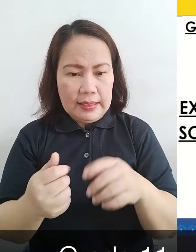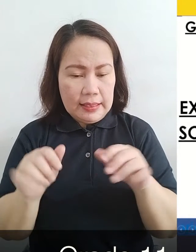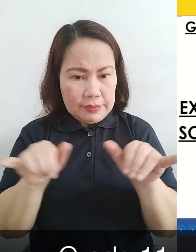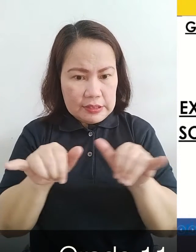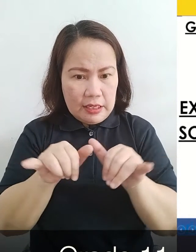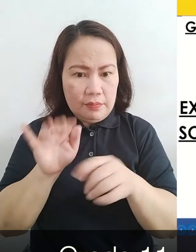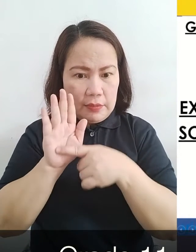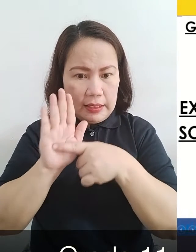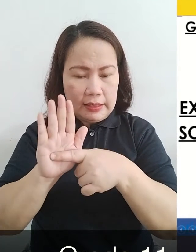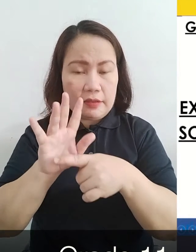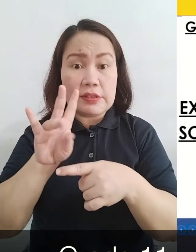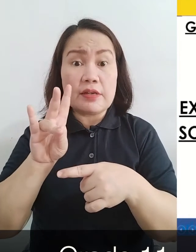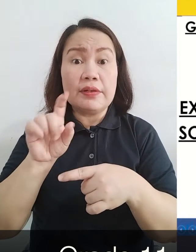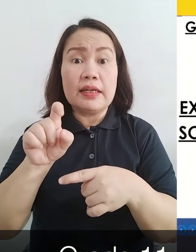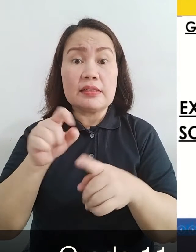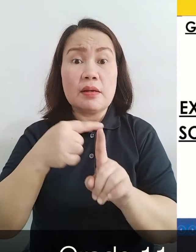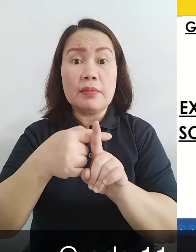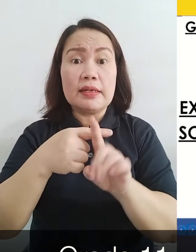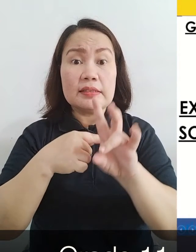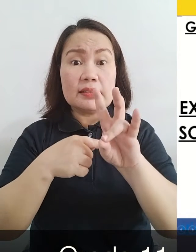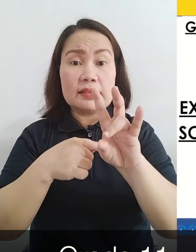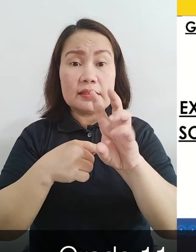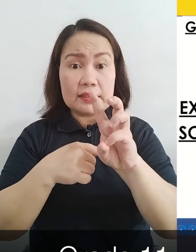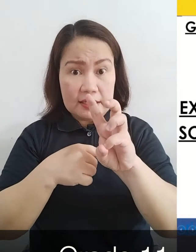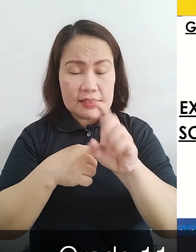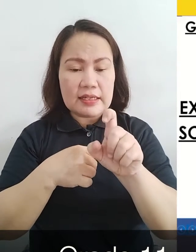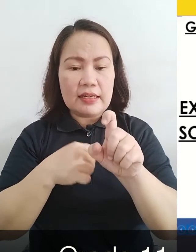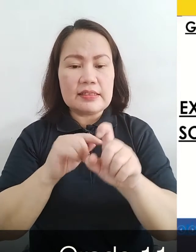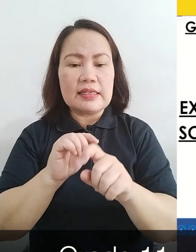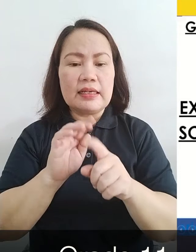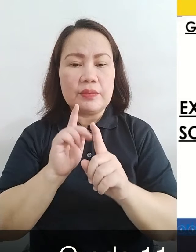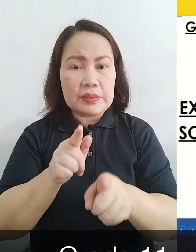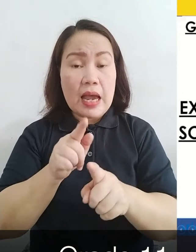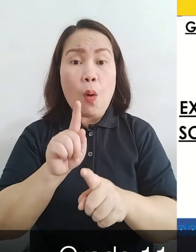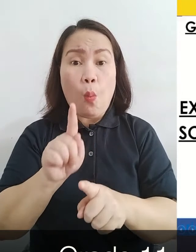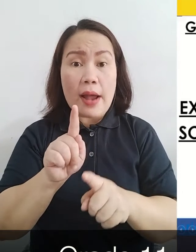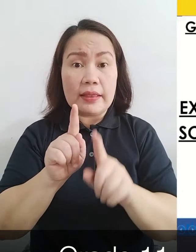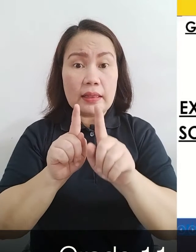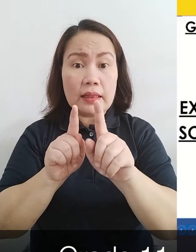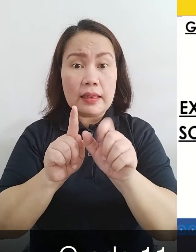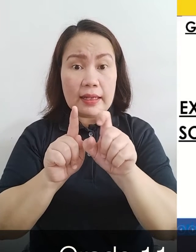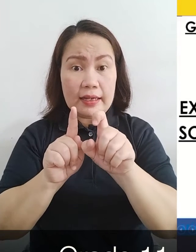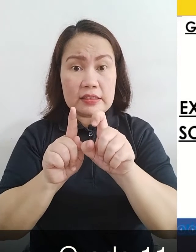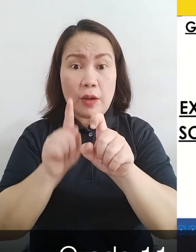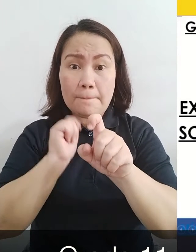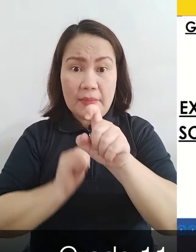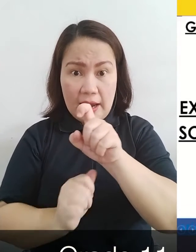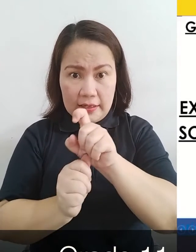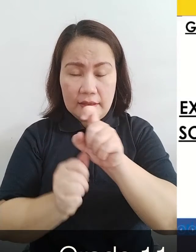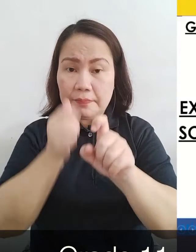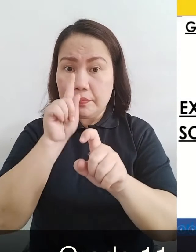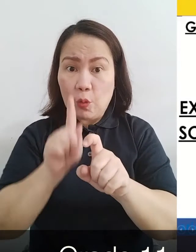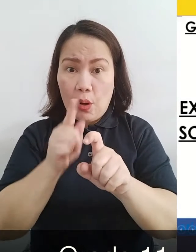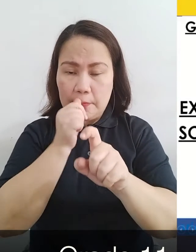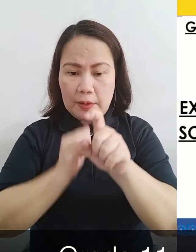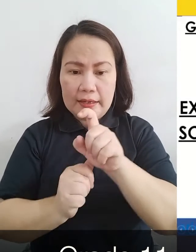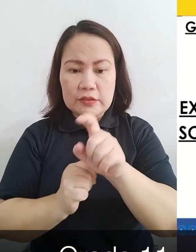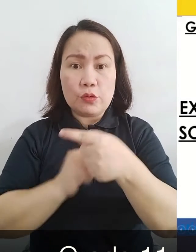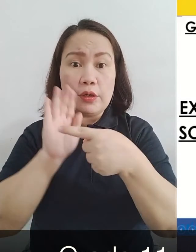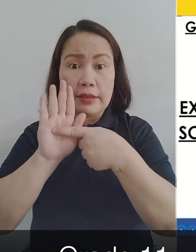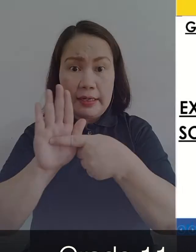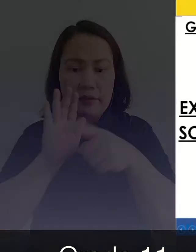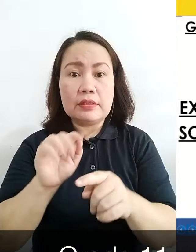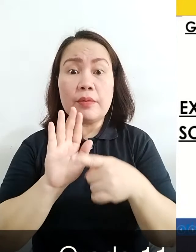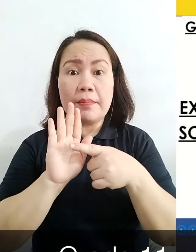lang natin. So, negative 7x plus 6x is negative x minus 21. So, this is